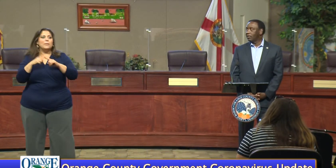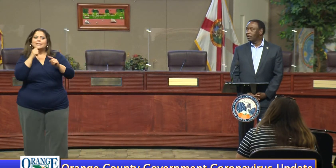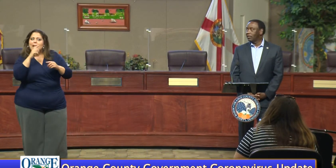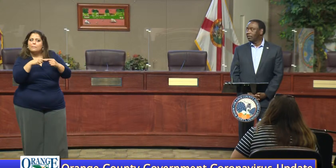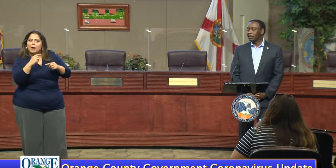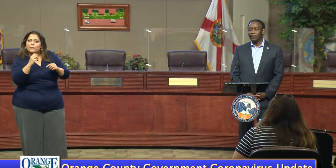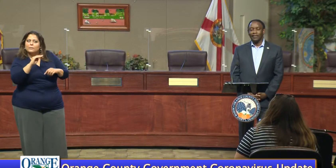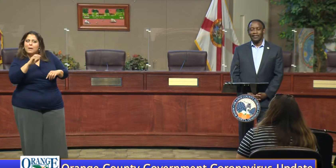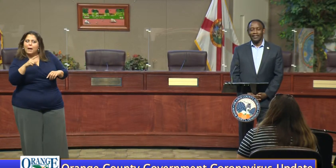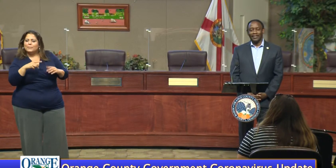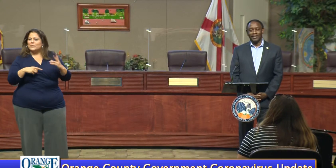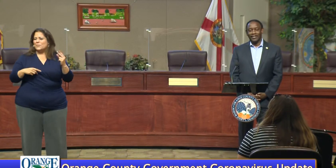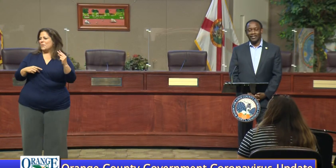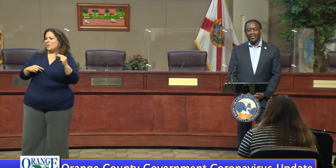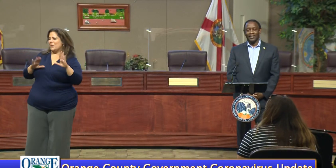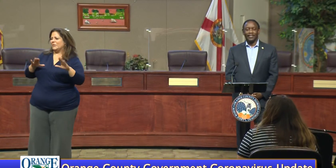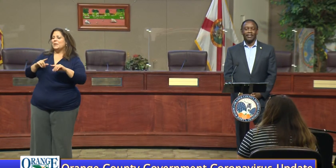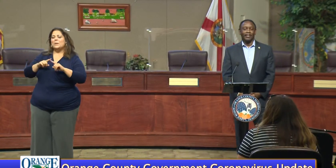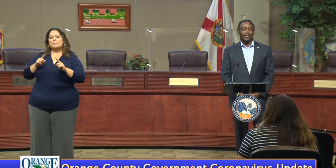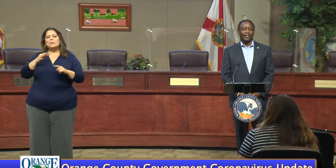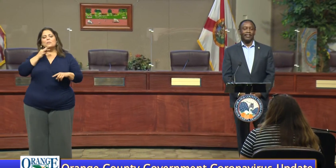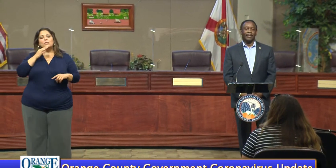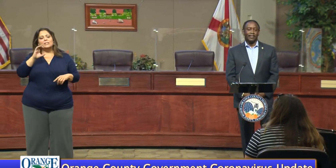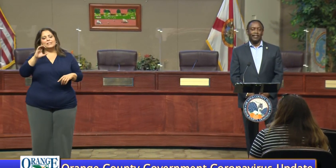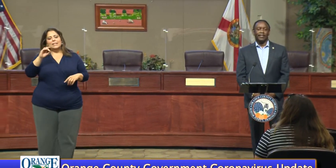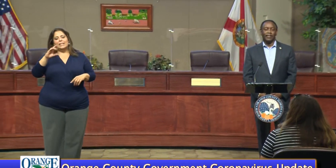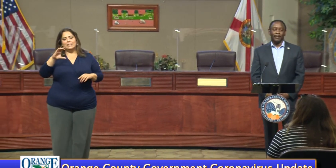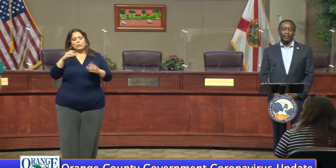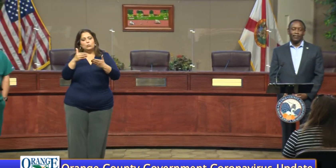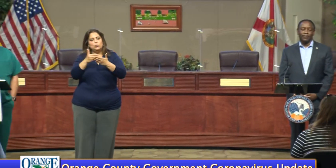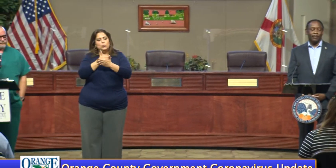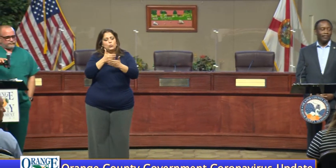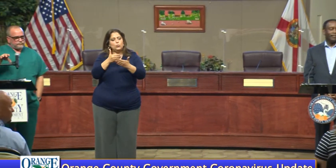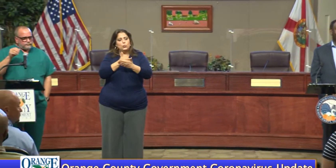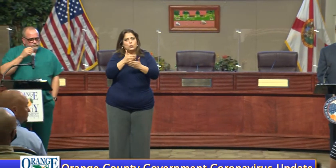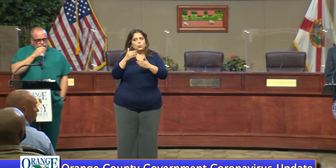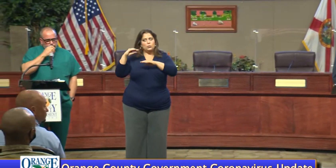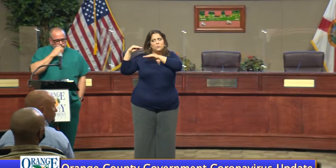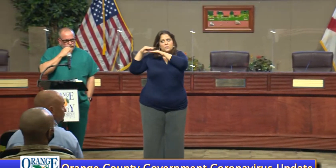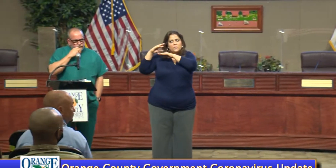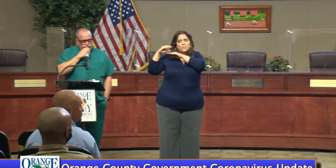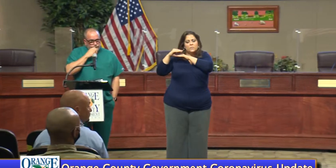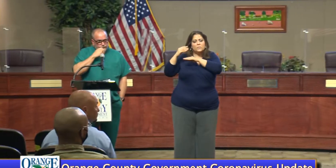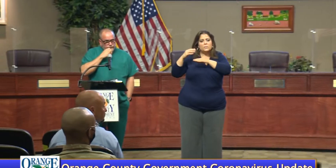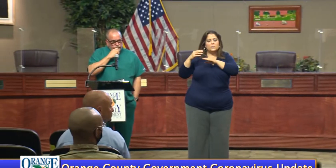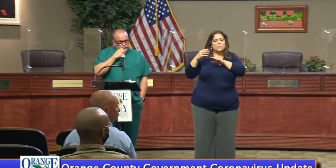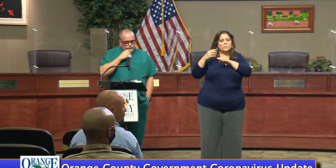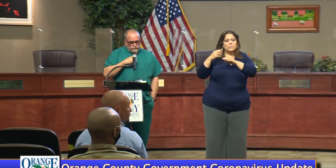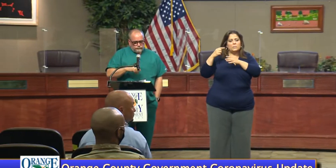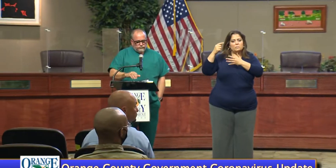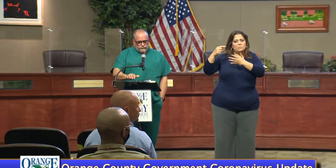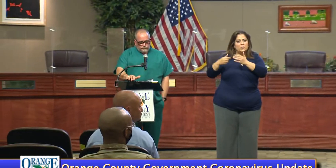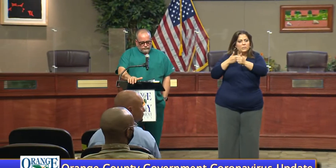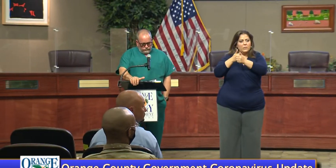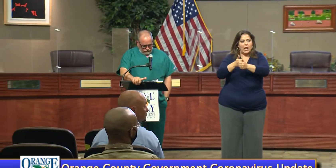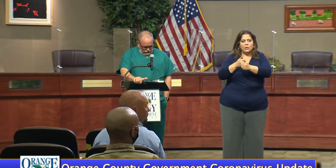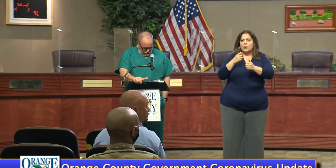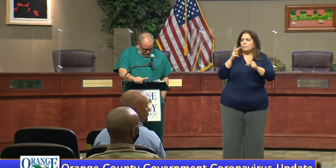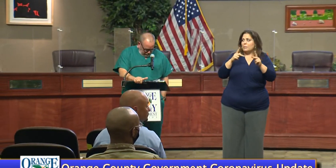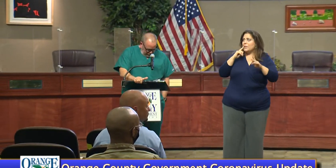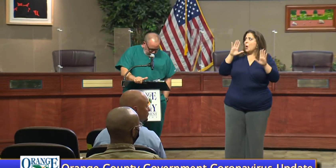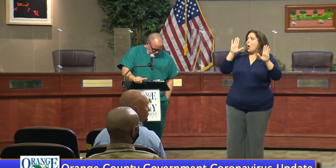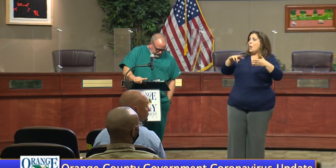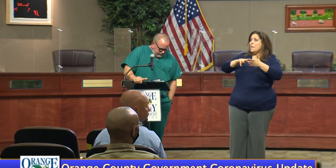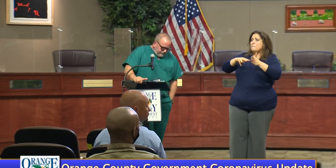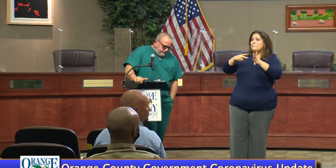map. I'm curious with the CDC's new guidelines. It seems that a lot of people feel like this means the pandemic is